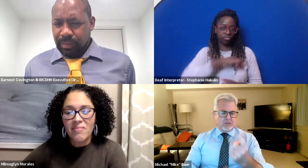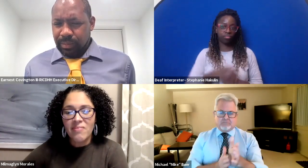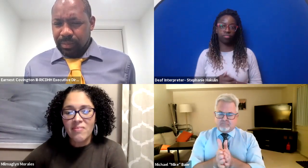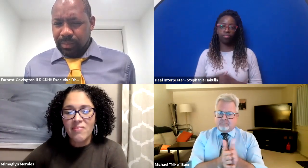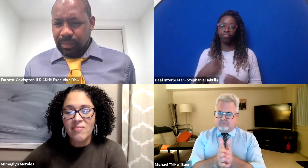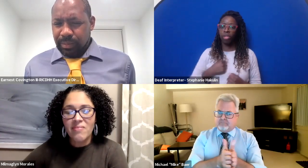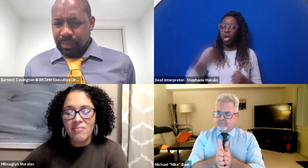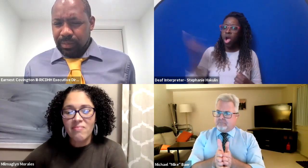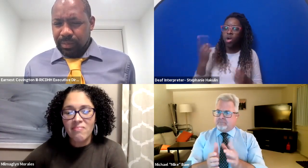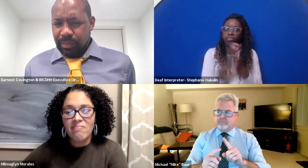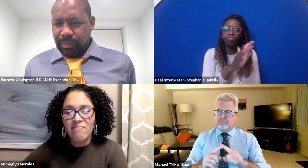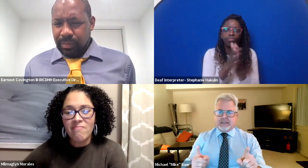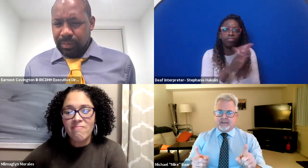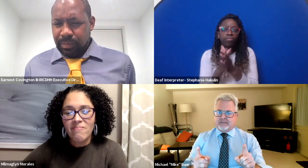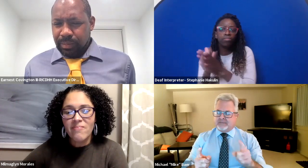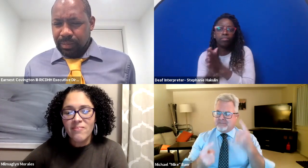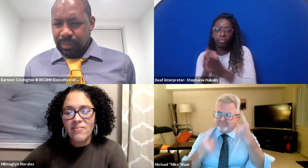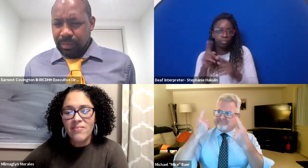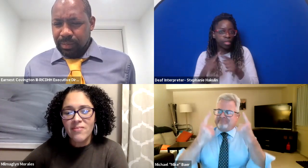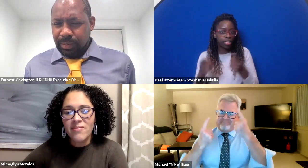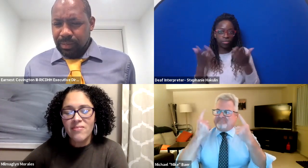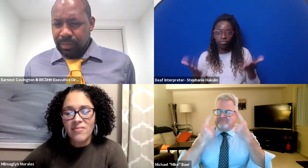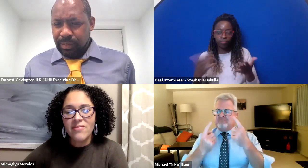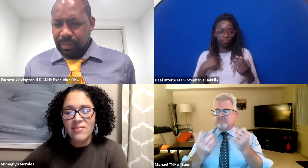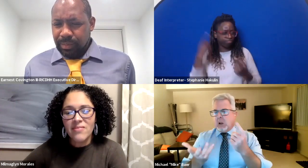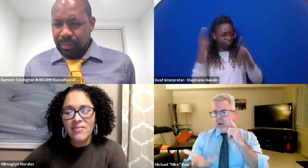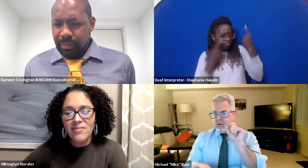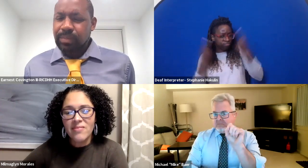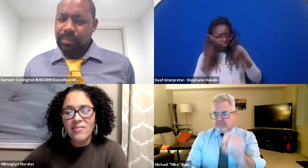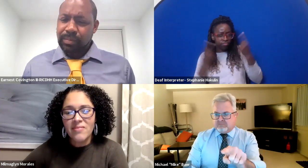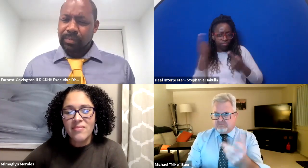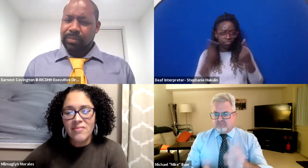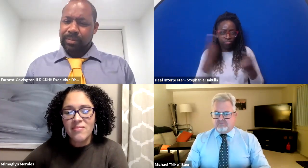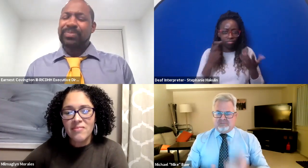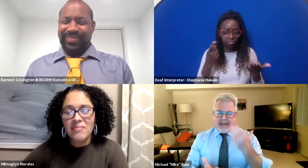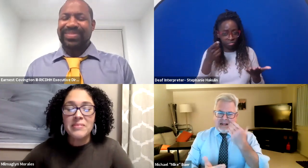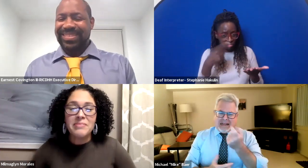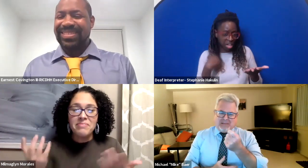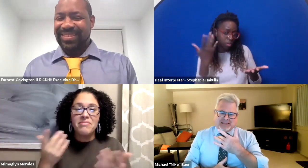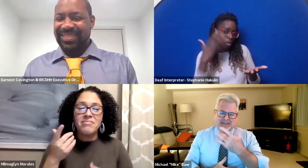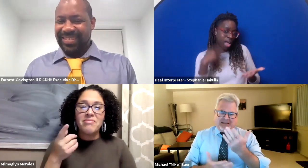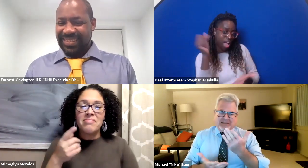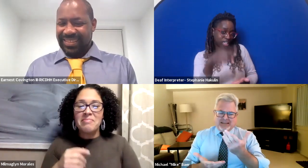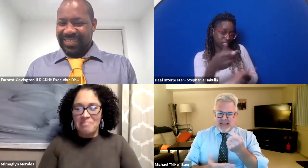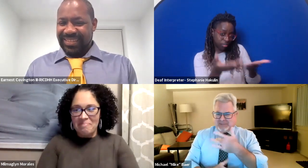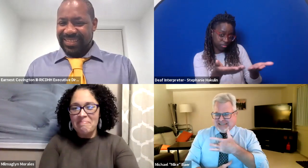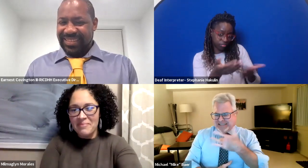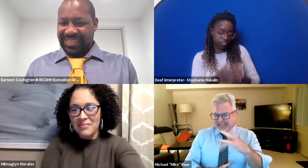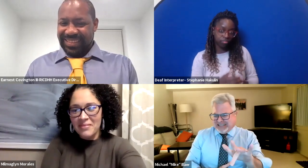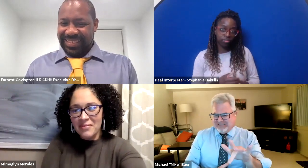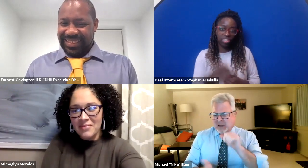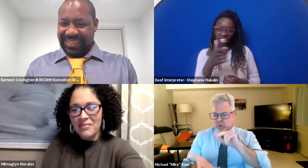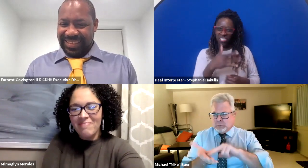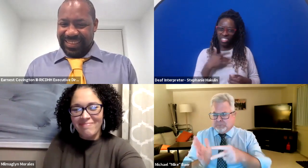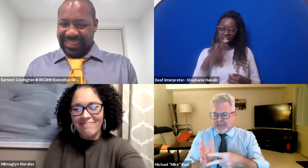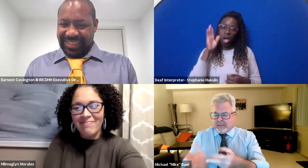BIPOC community. Because I know that people are very eager to hire from a diverse population, but we're just not quite sure